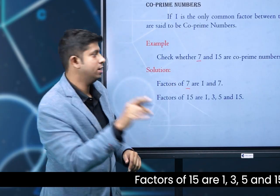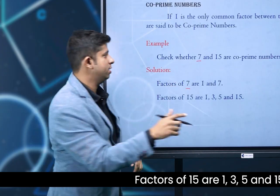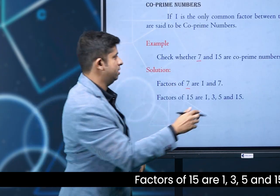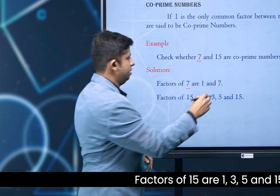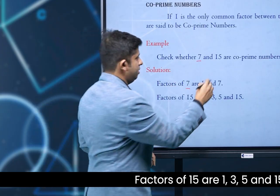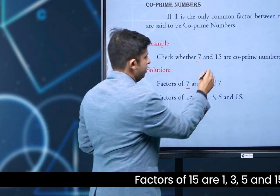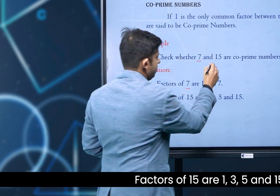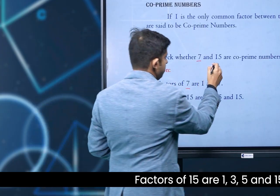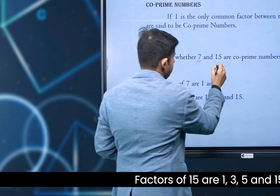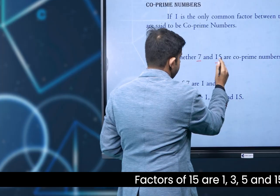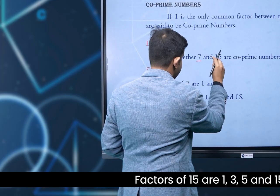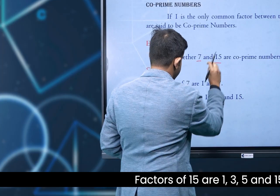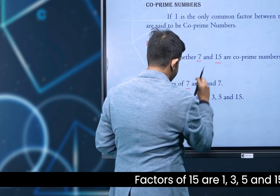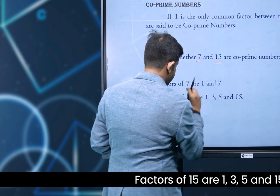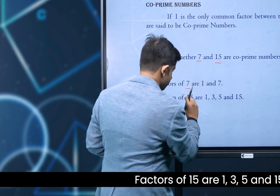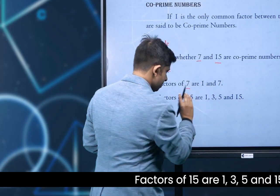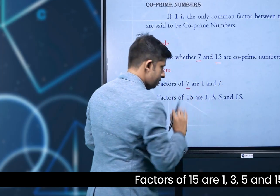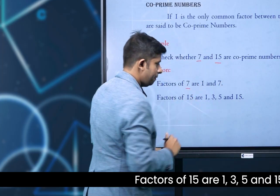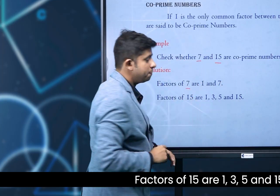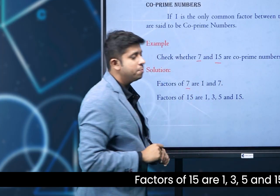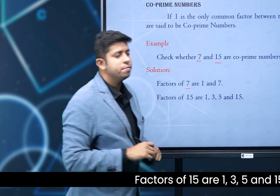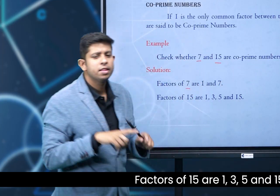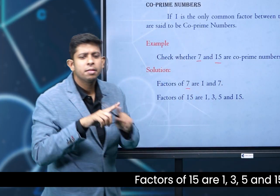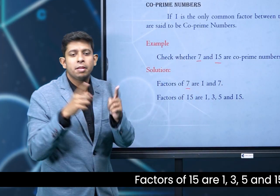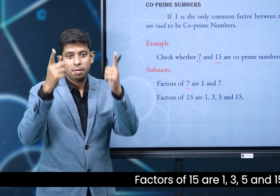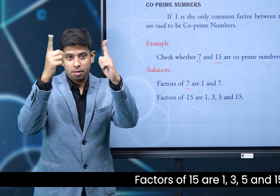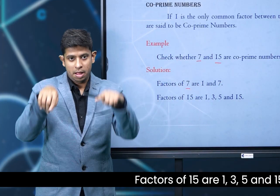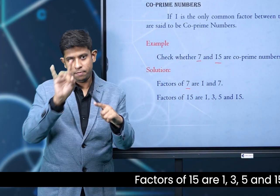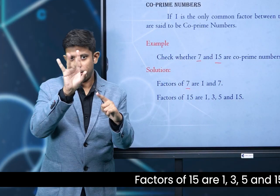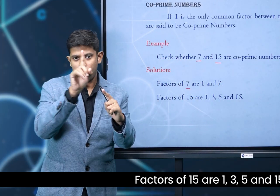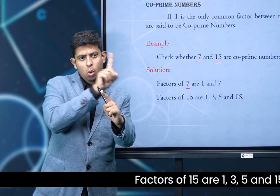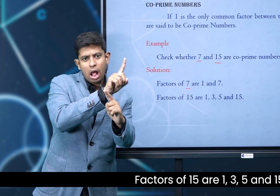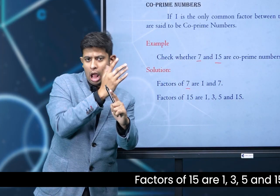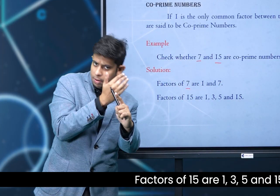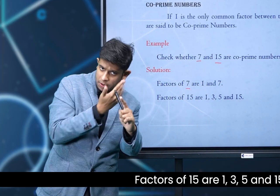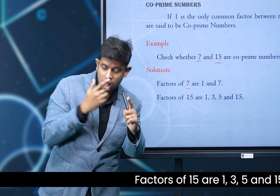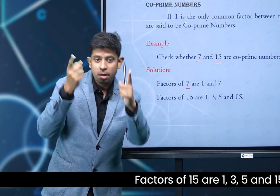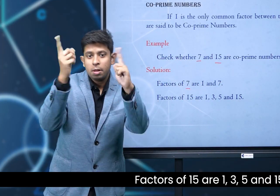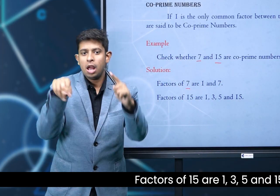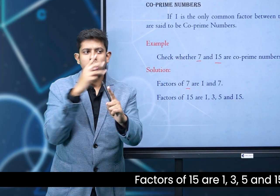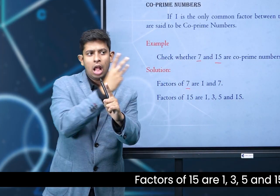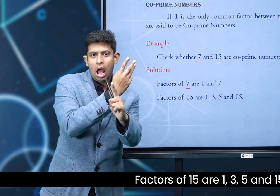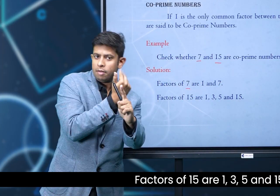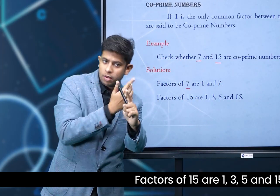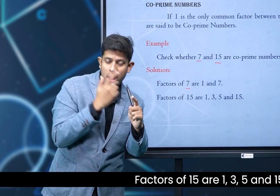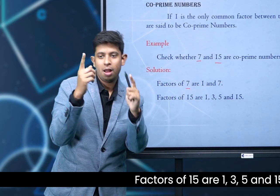Factors of 15 are 1, 3, 5 and 15.